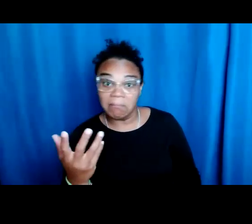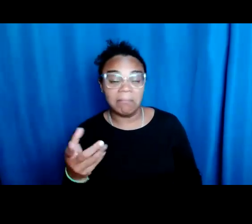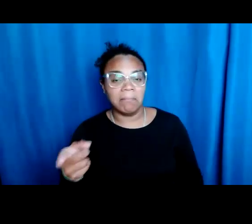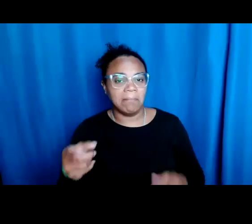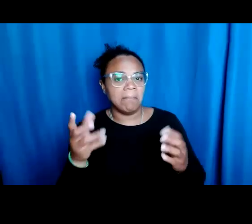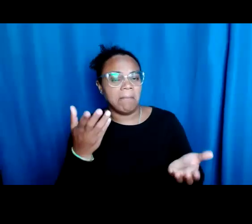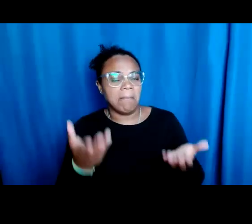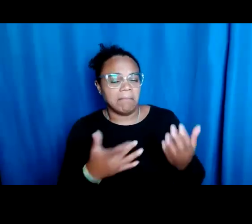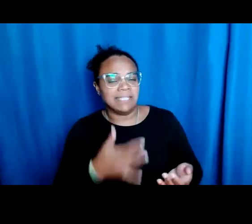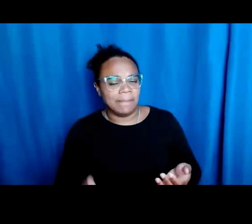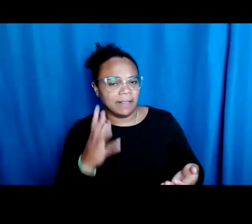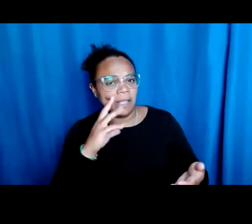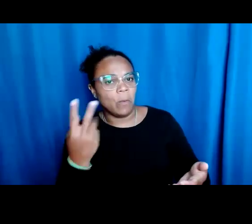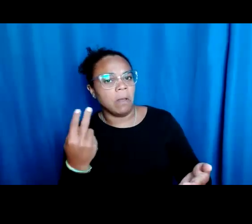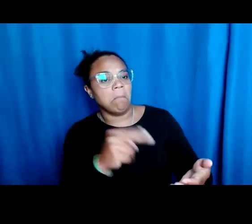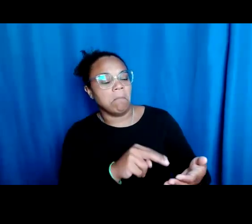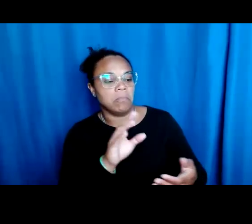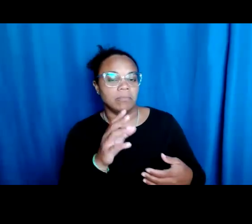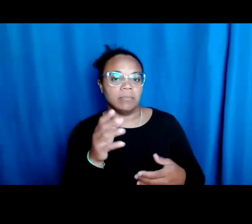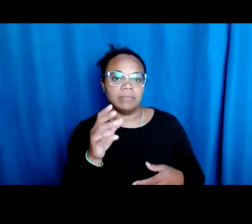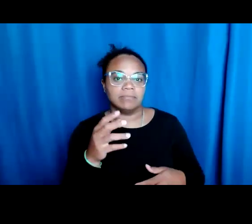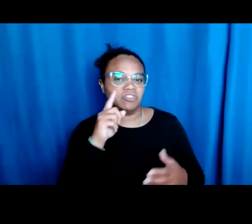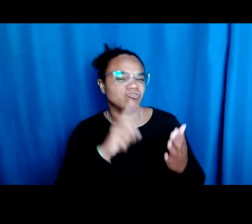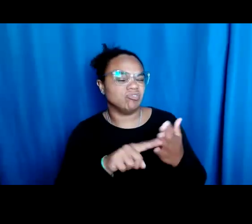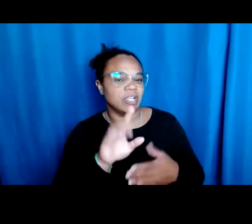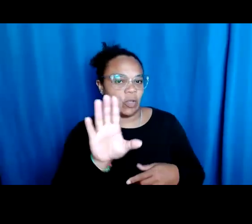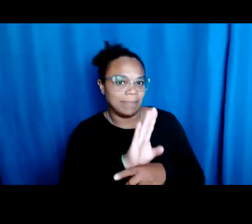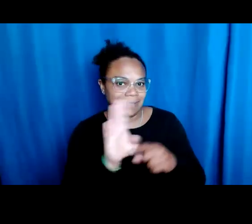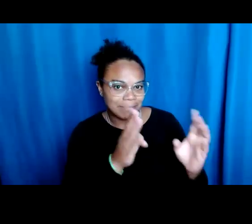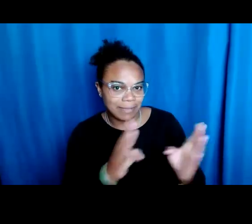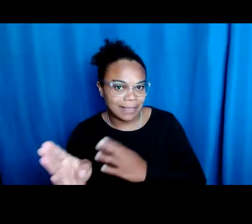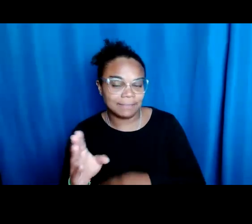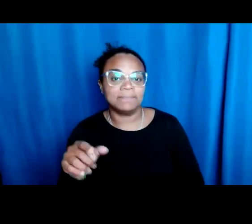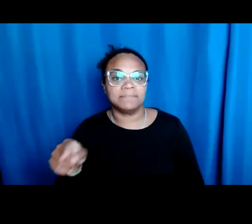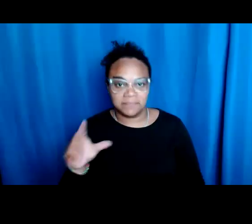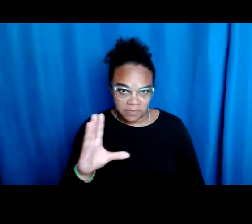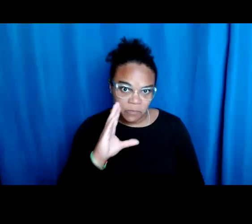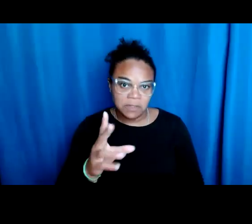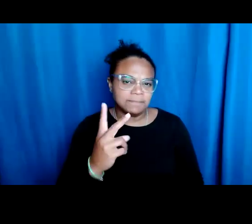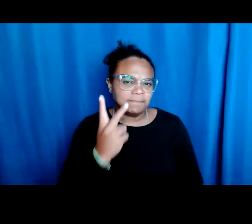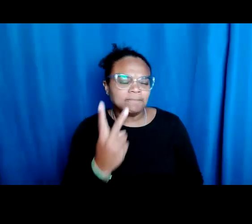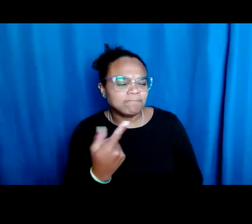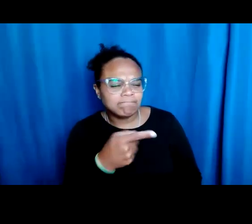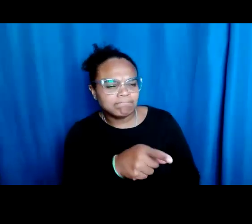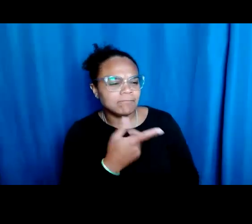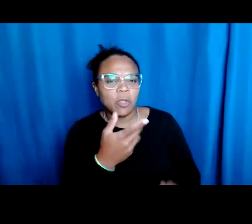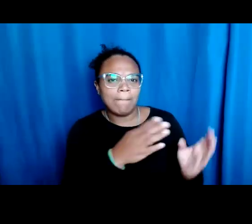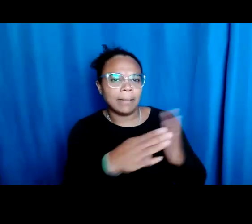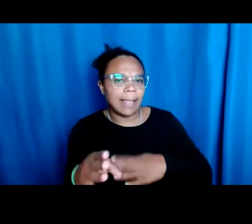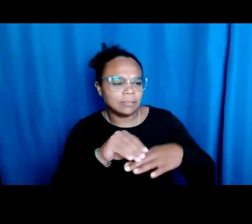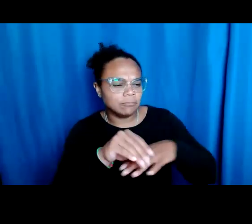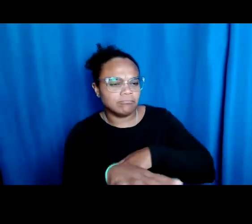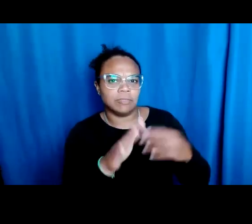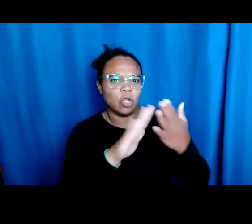at the business plan, look at what your plans are for the community and how many people